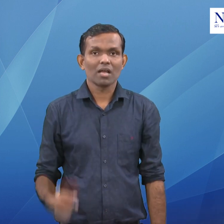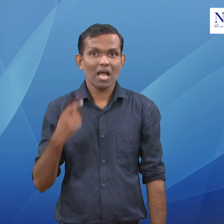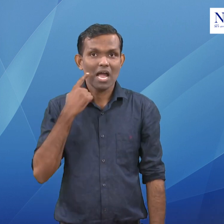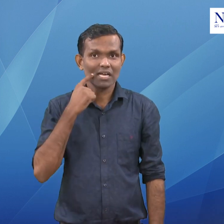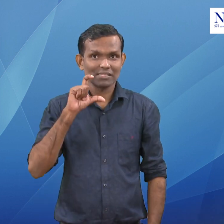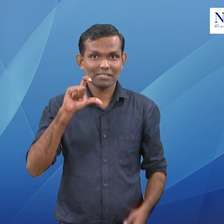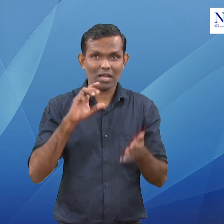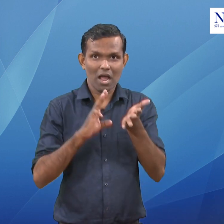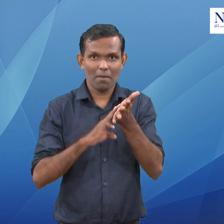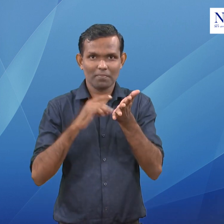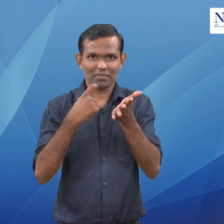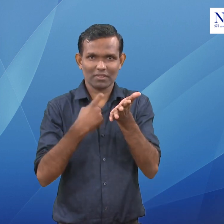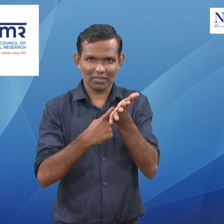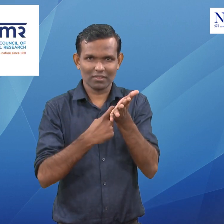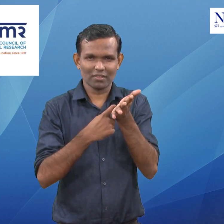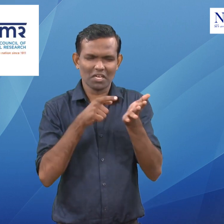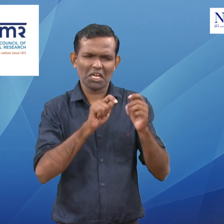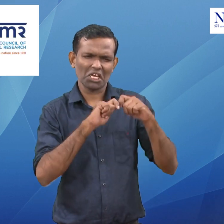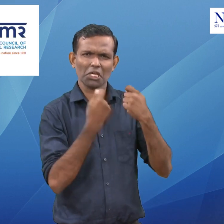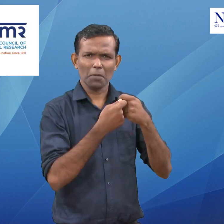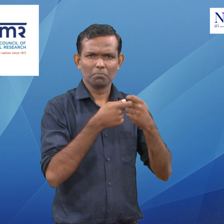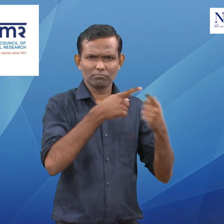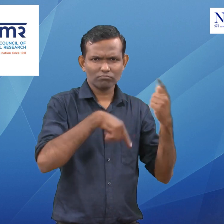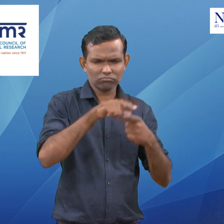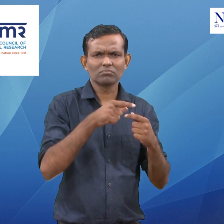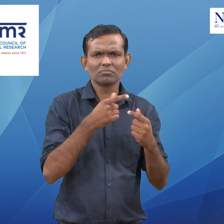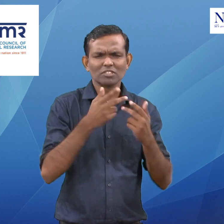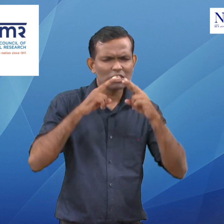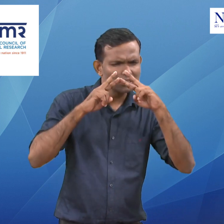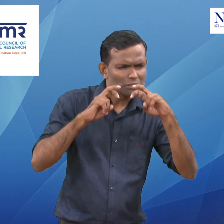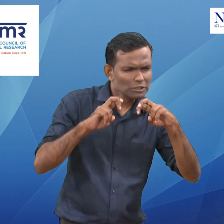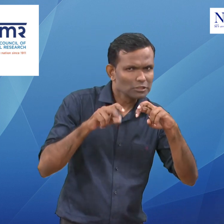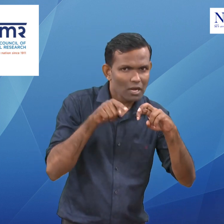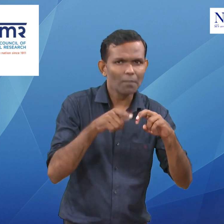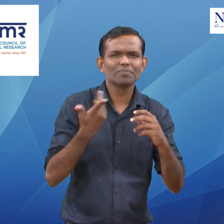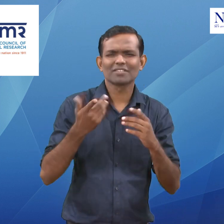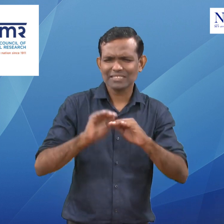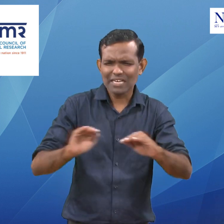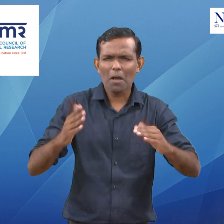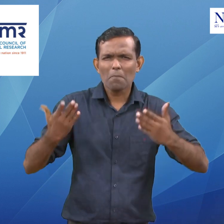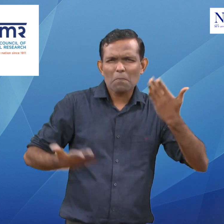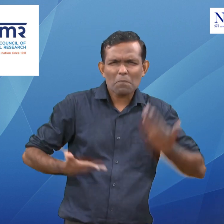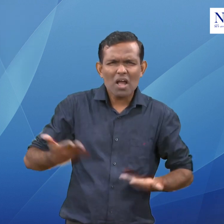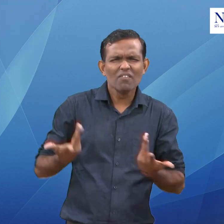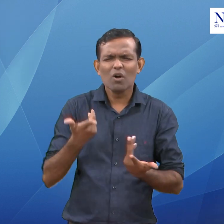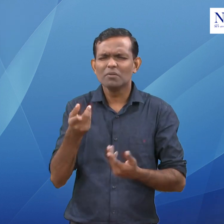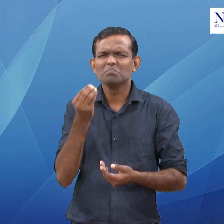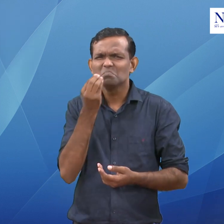The Indian Council of Medical Research (ICMR) is constituting a team to start a multi-center research study to assess